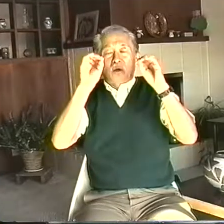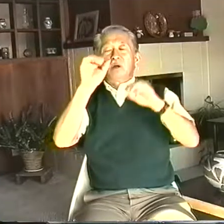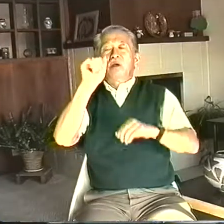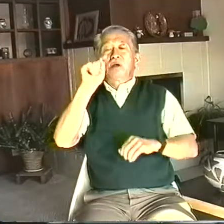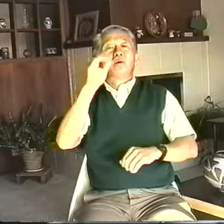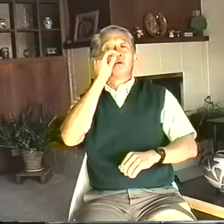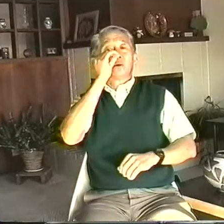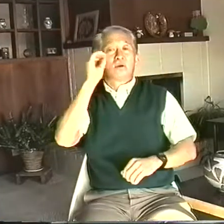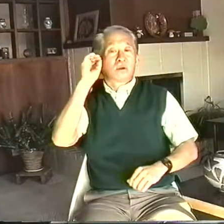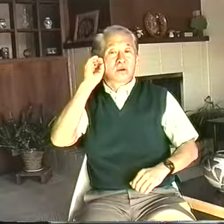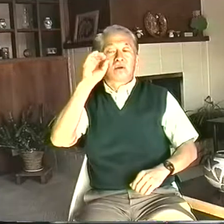products.